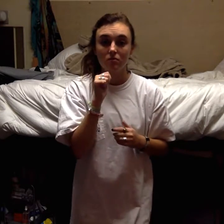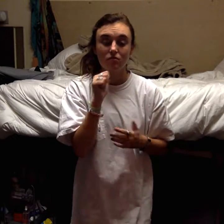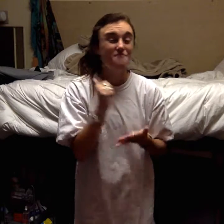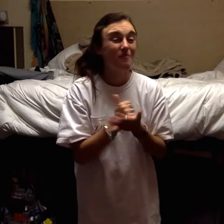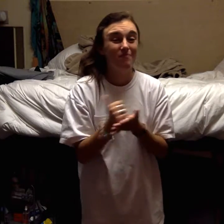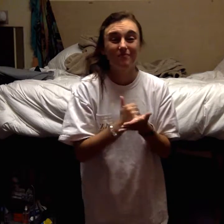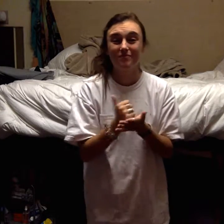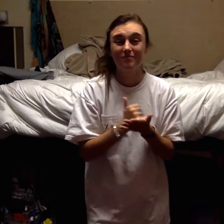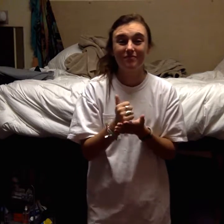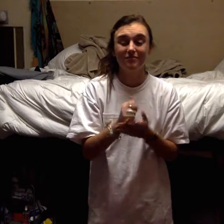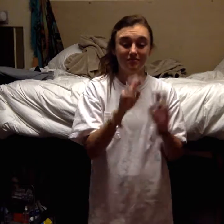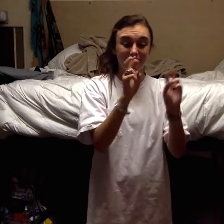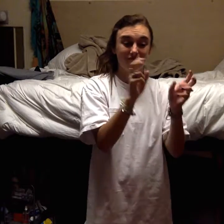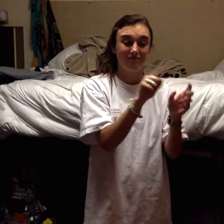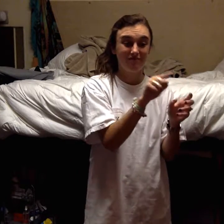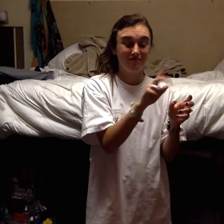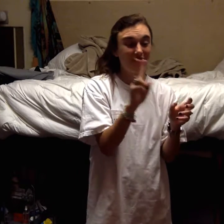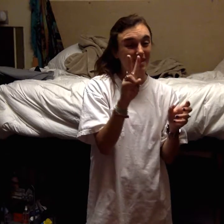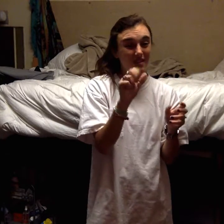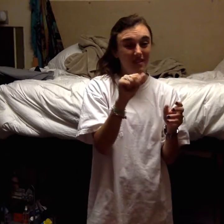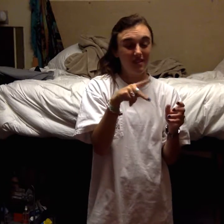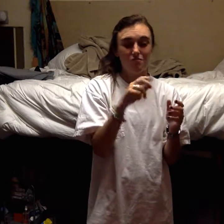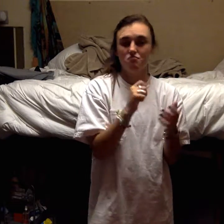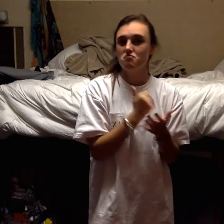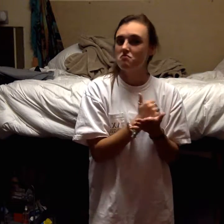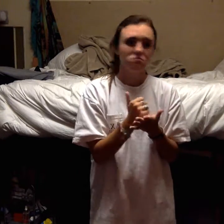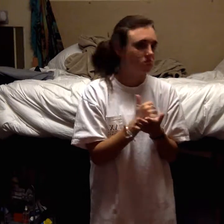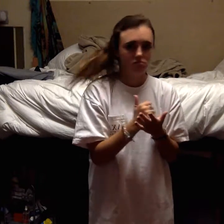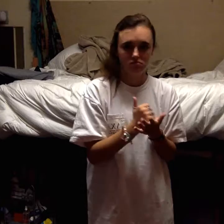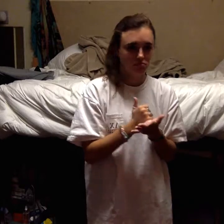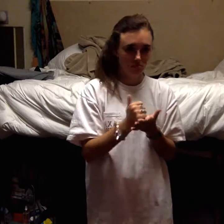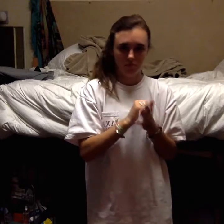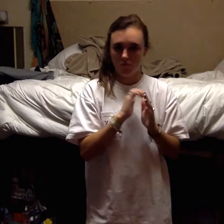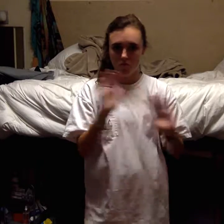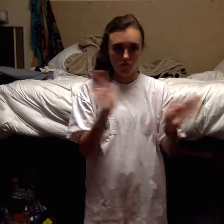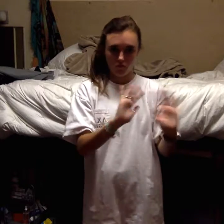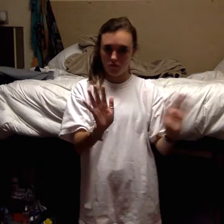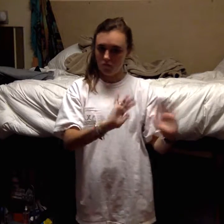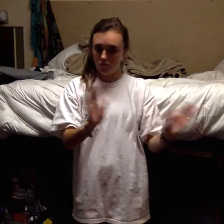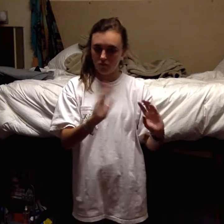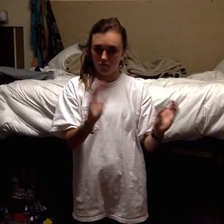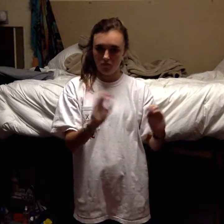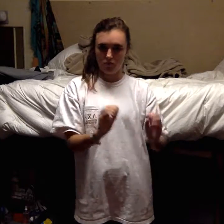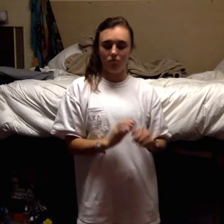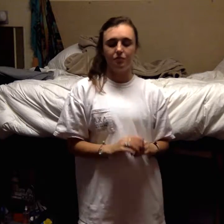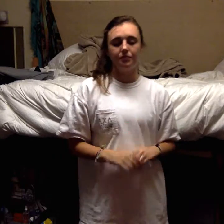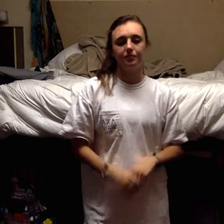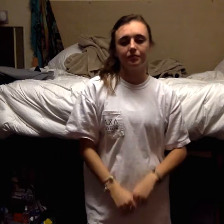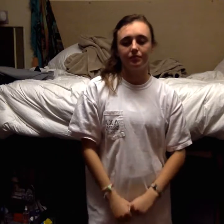want to see a vanishing point on your papers. And you're going to remember that for next week.